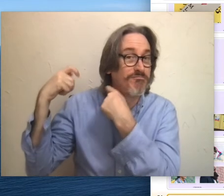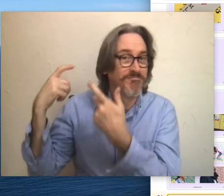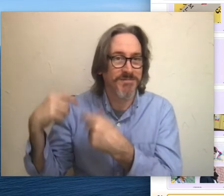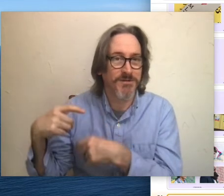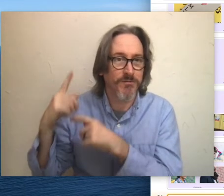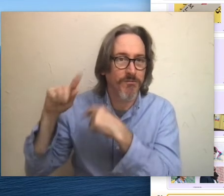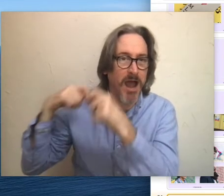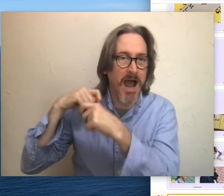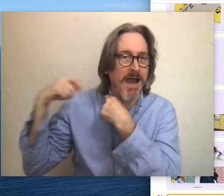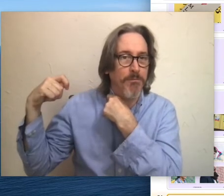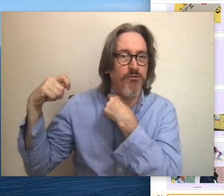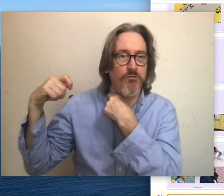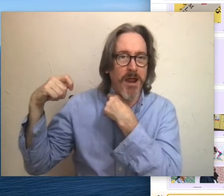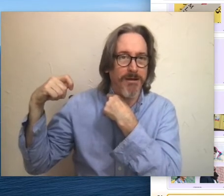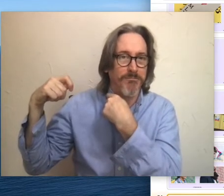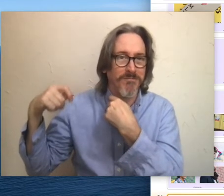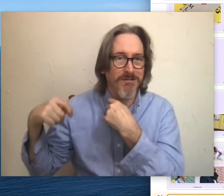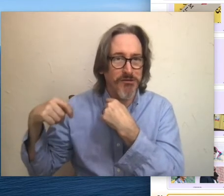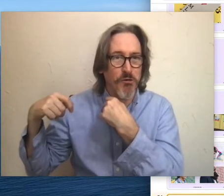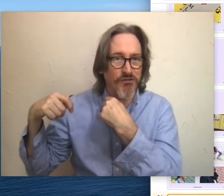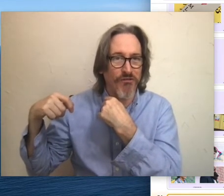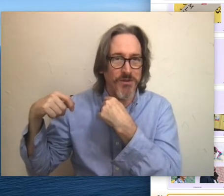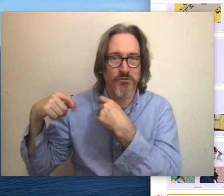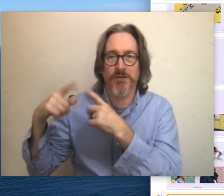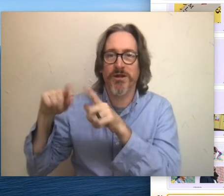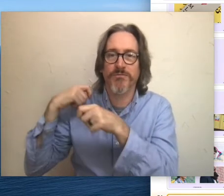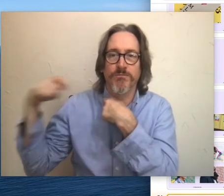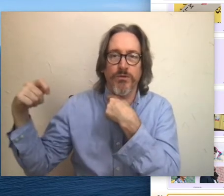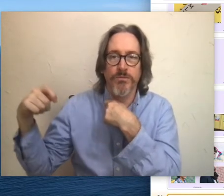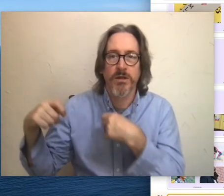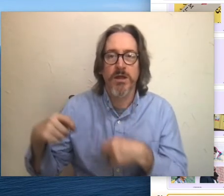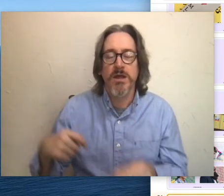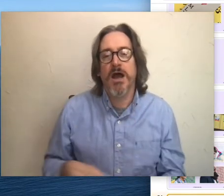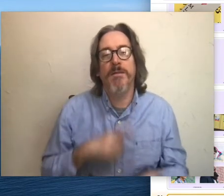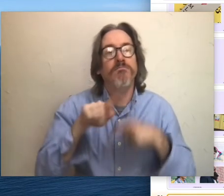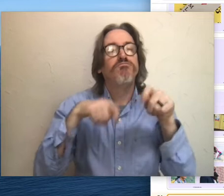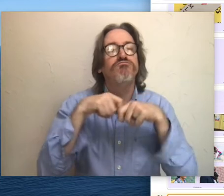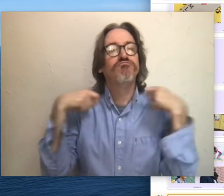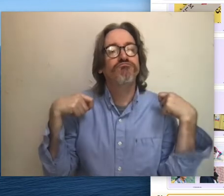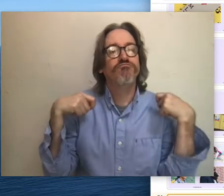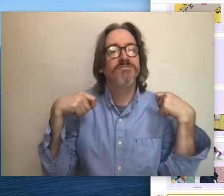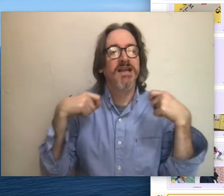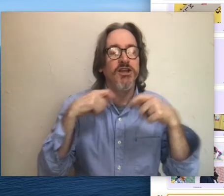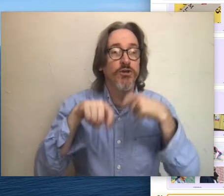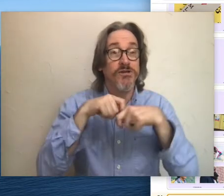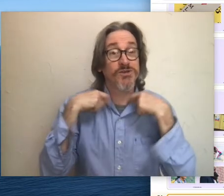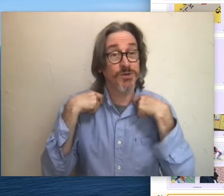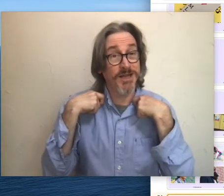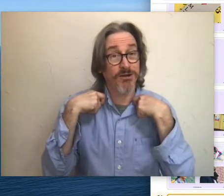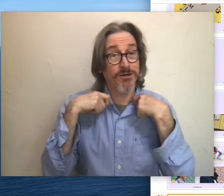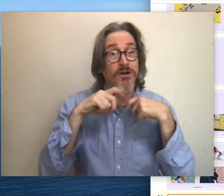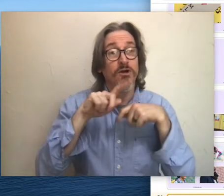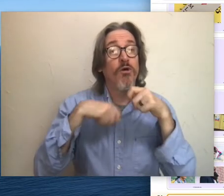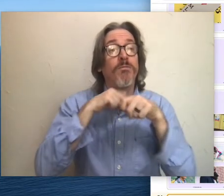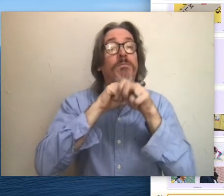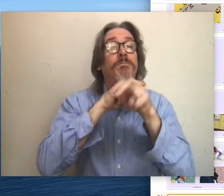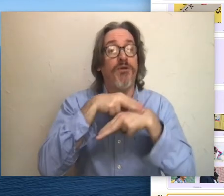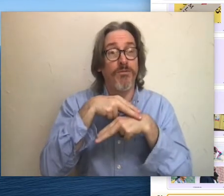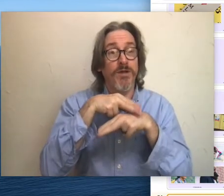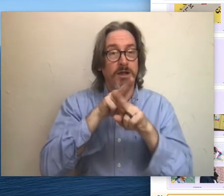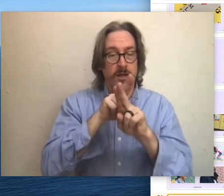neckerchief. I'm Fred. Let's go solve a mystery. Right? Boom. Um, you can also do here